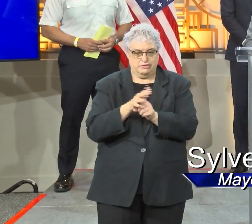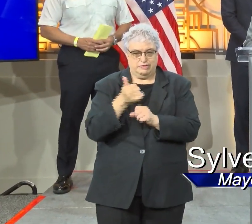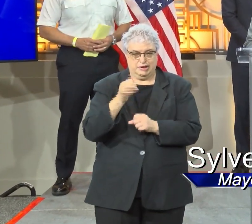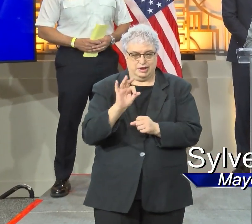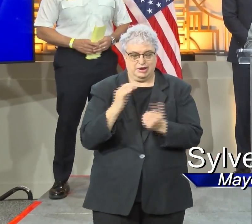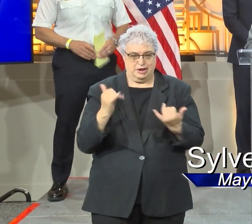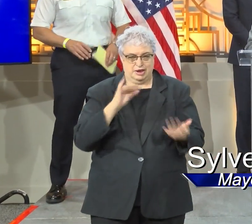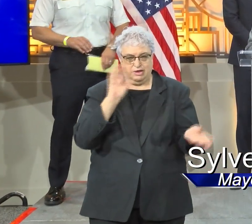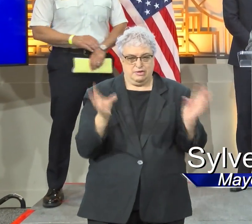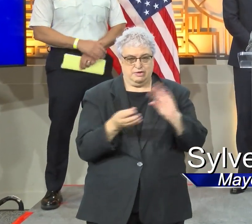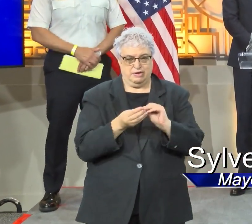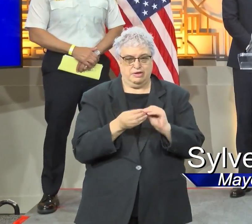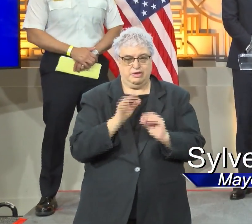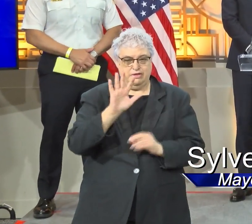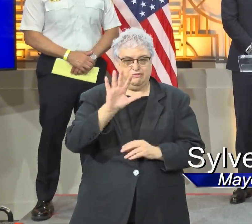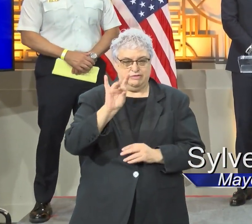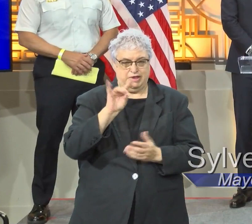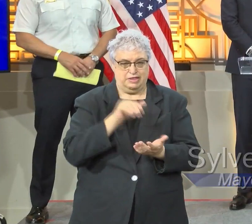Houston's total to